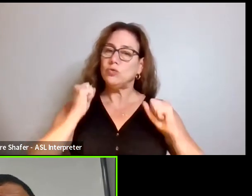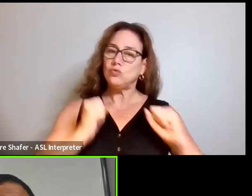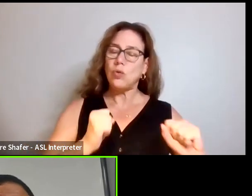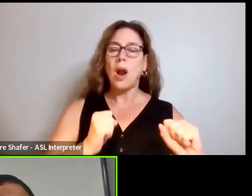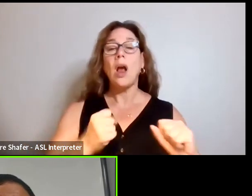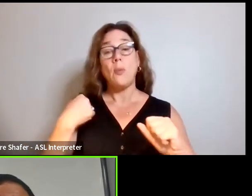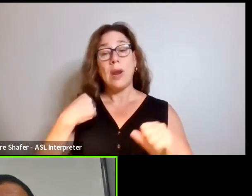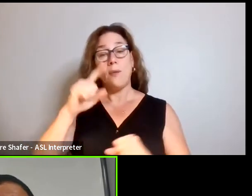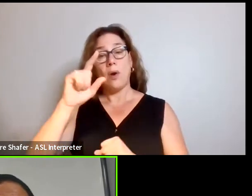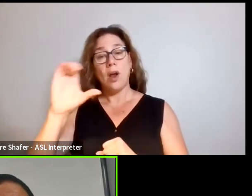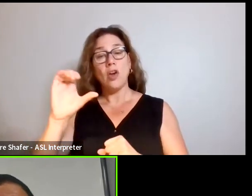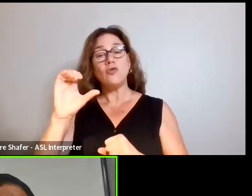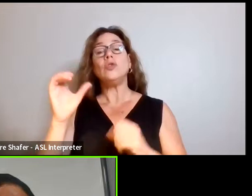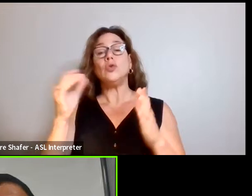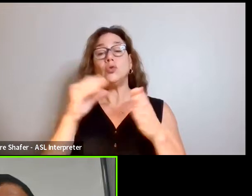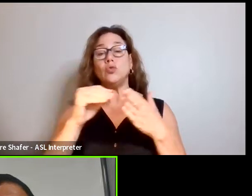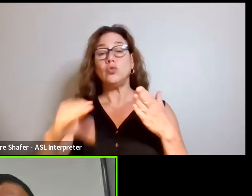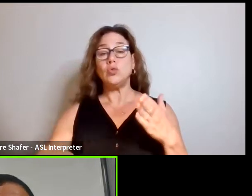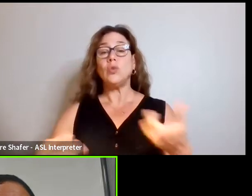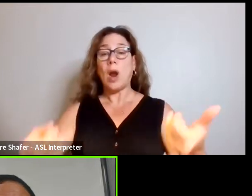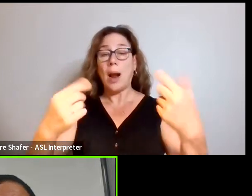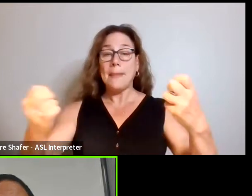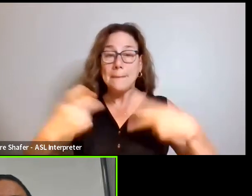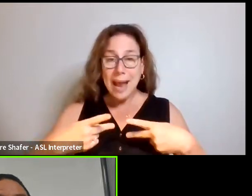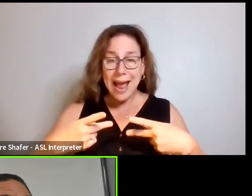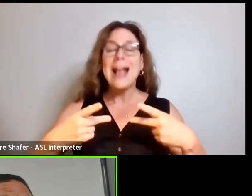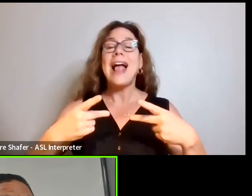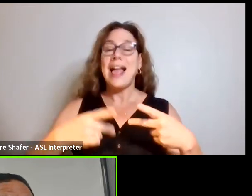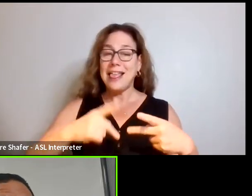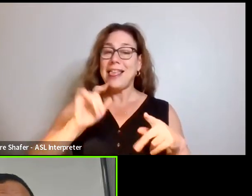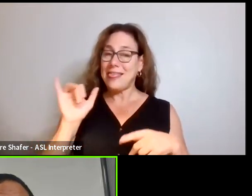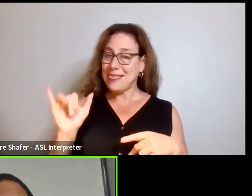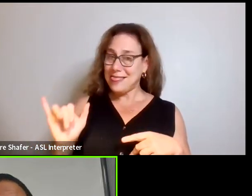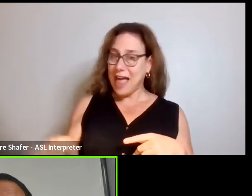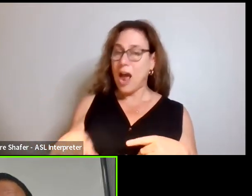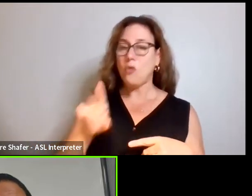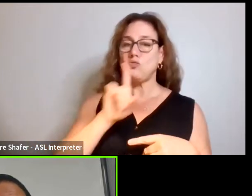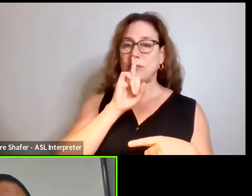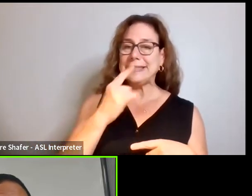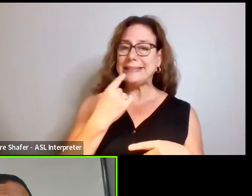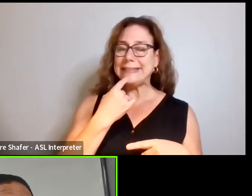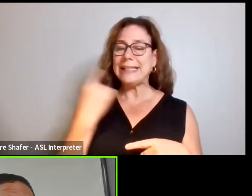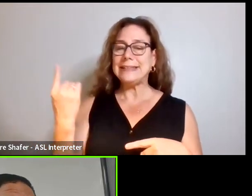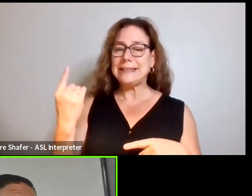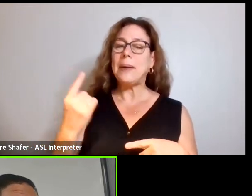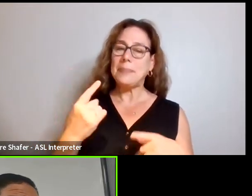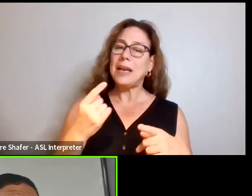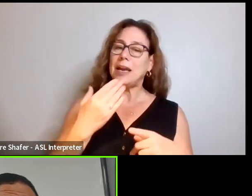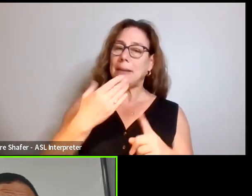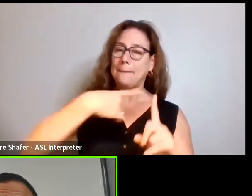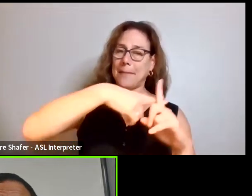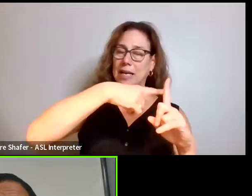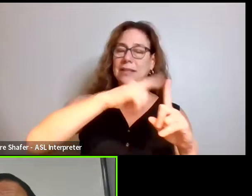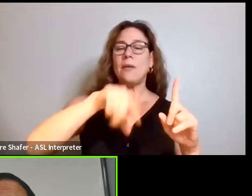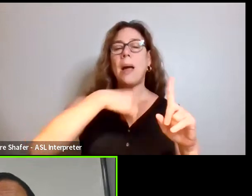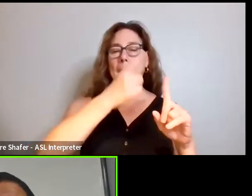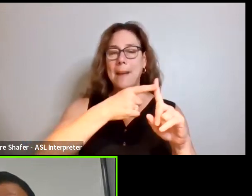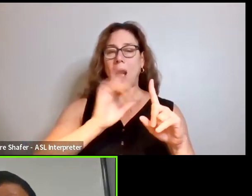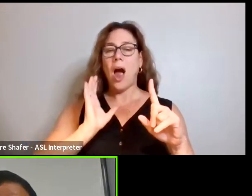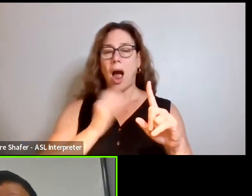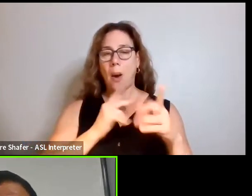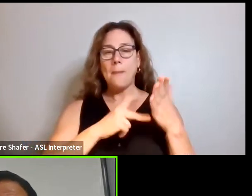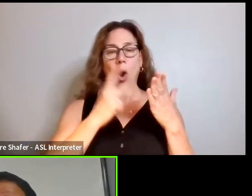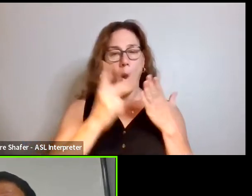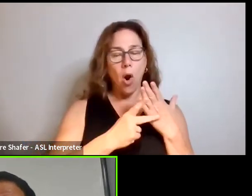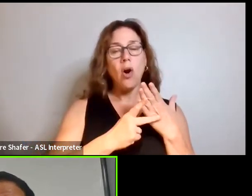were returning. And this speaks of the quality of our ESL programs and the value our students